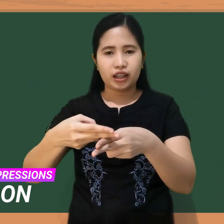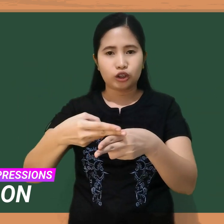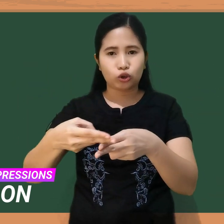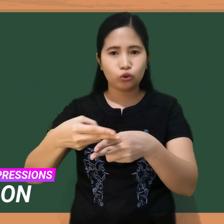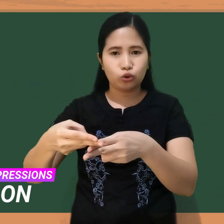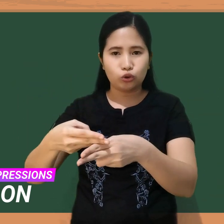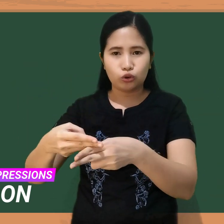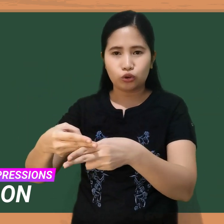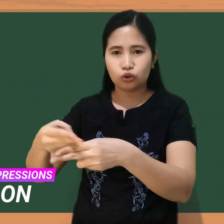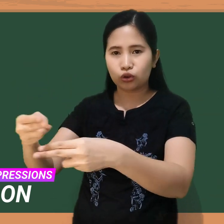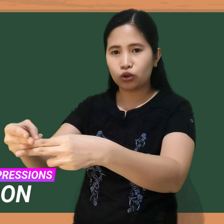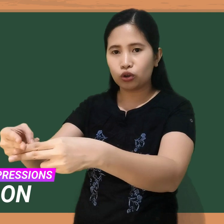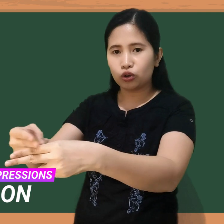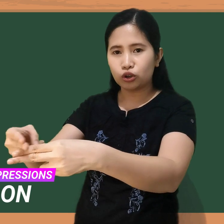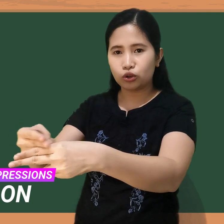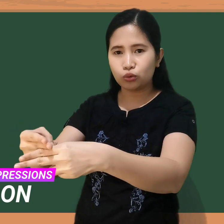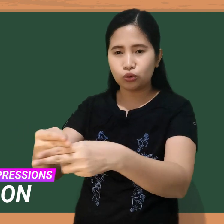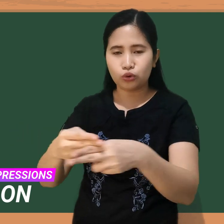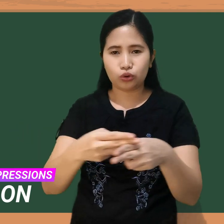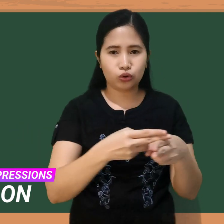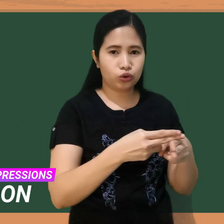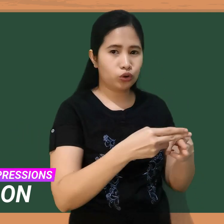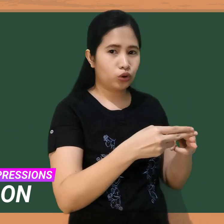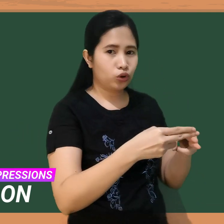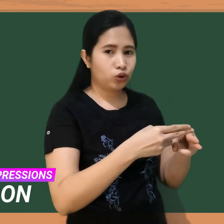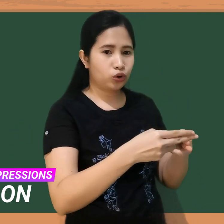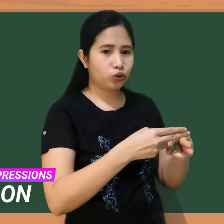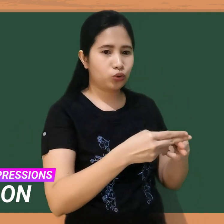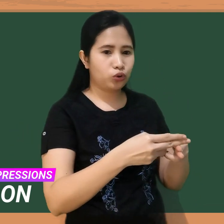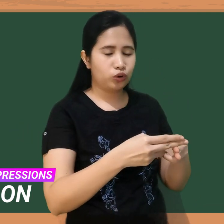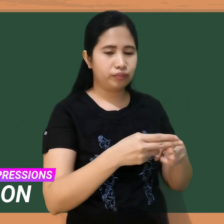Ayan. Soon. Soon. Soon.